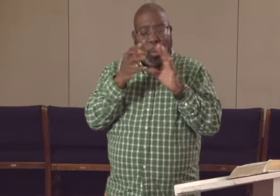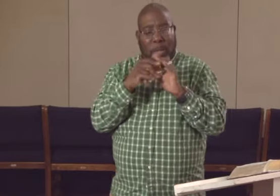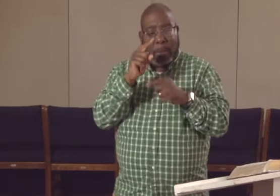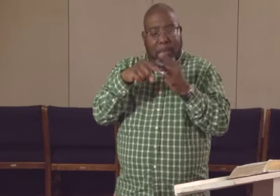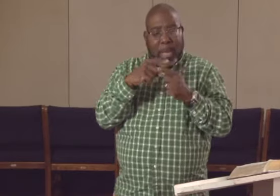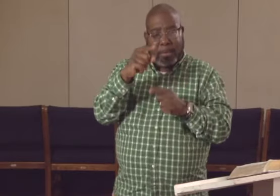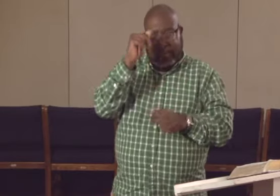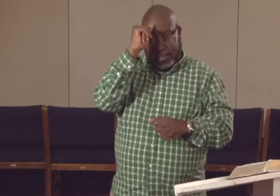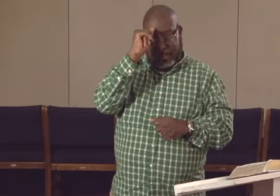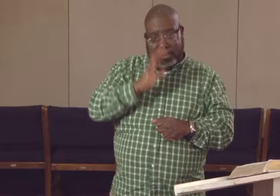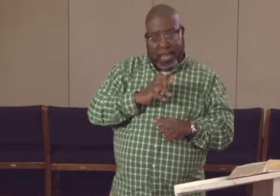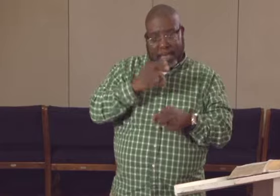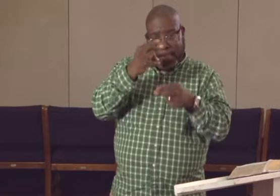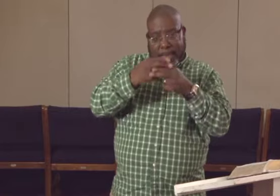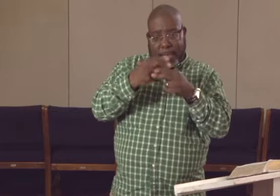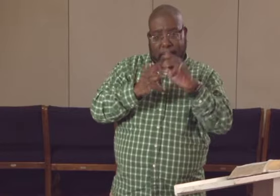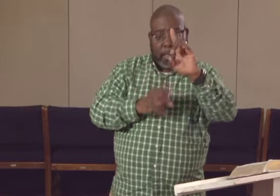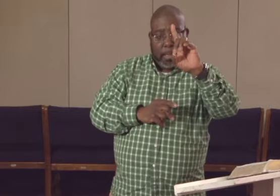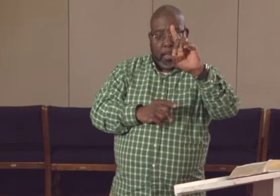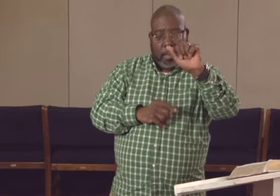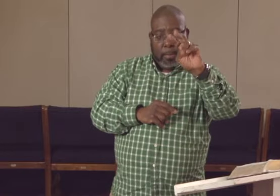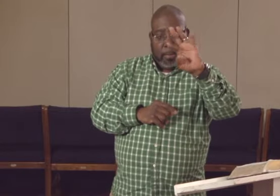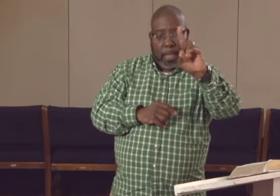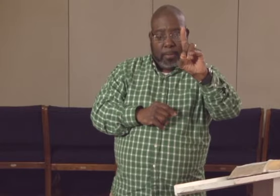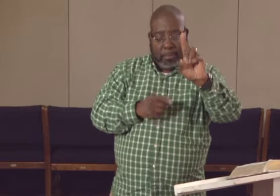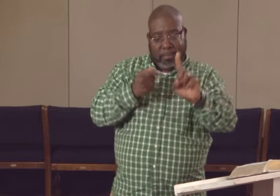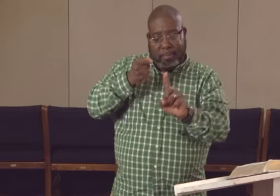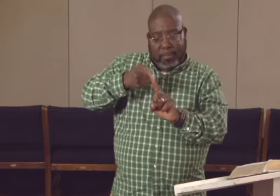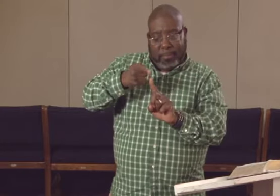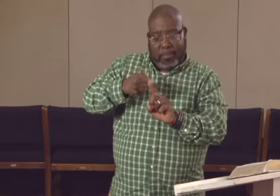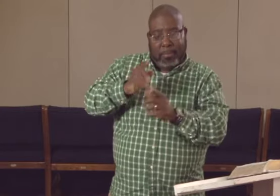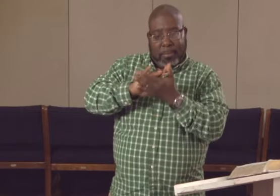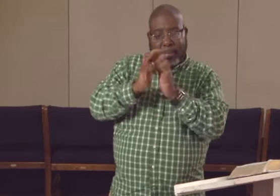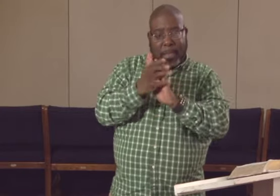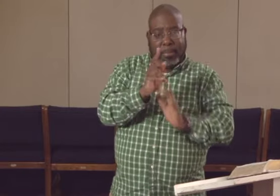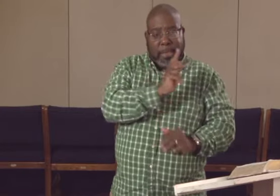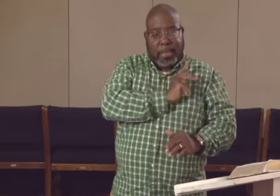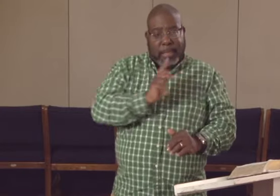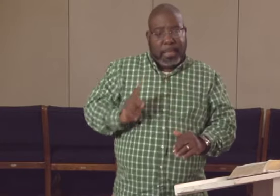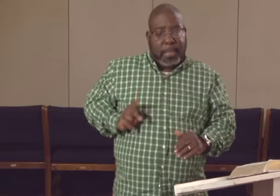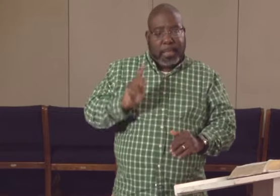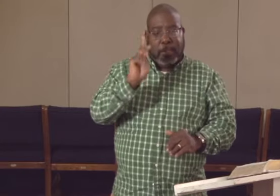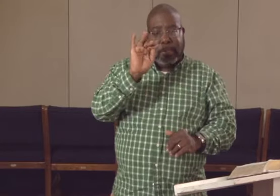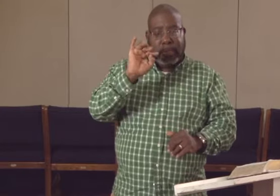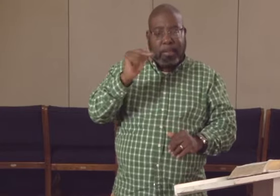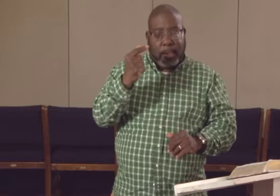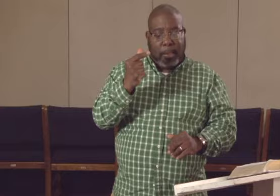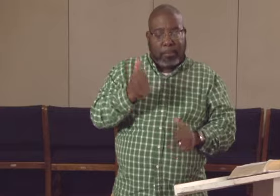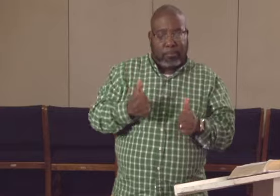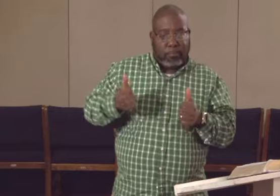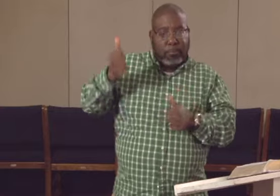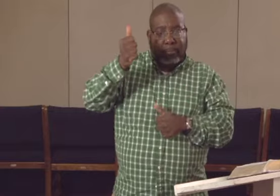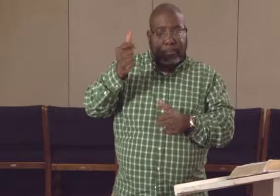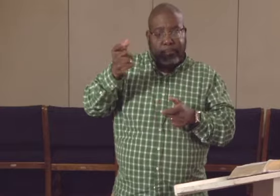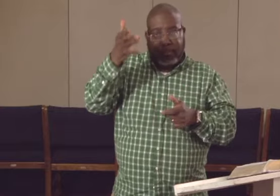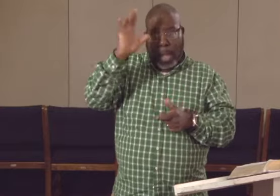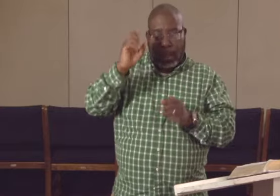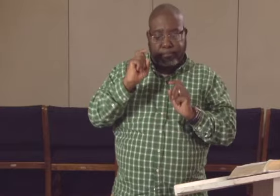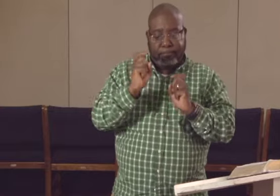The story I'd like to share is about a man by the name of David. This man later became king